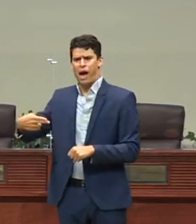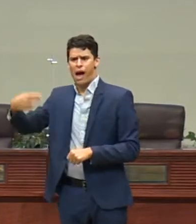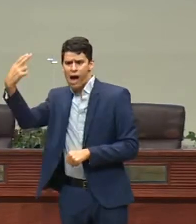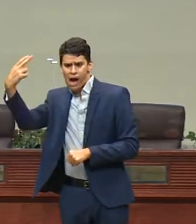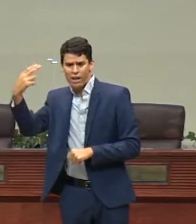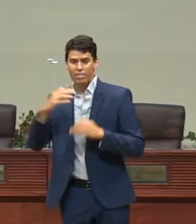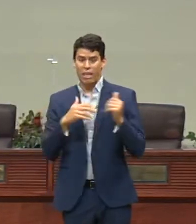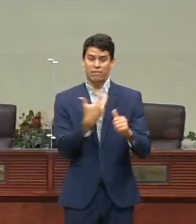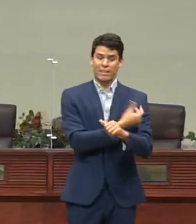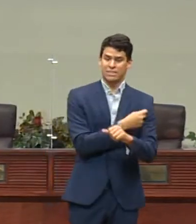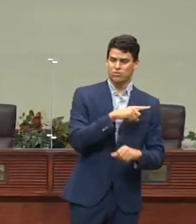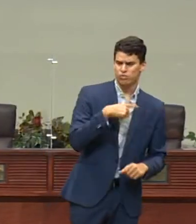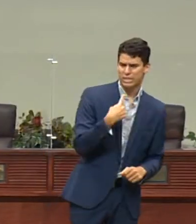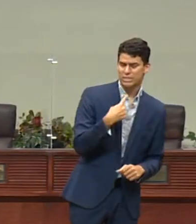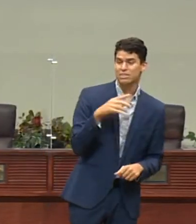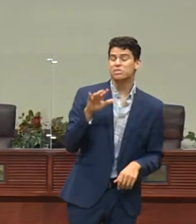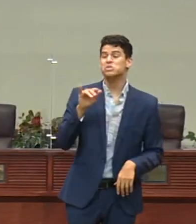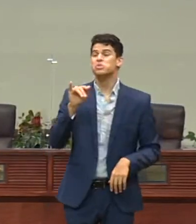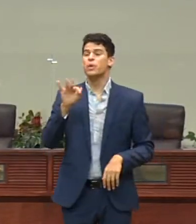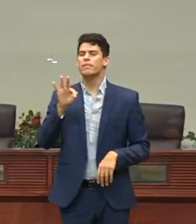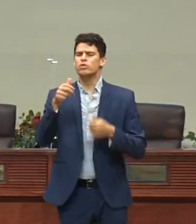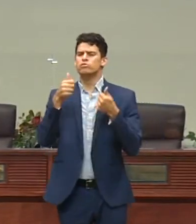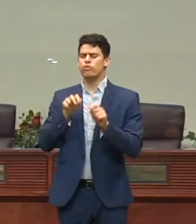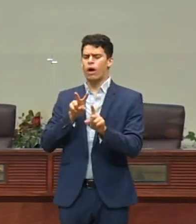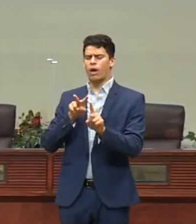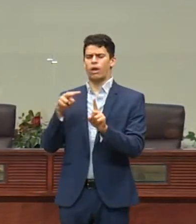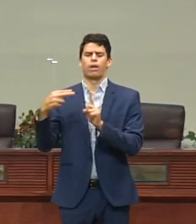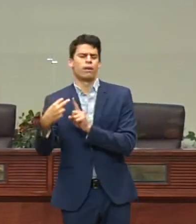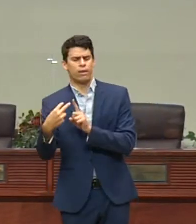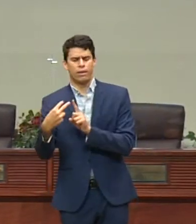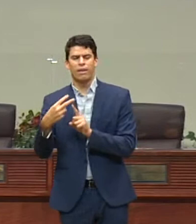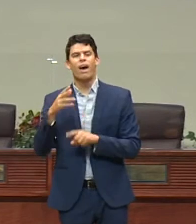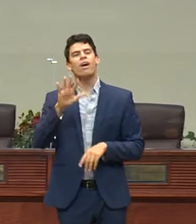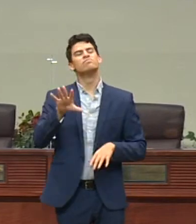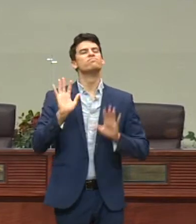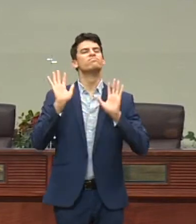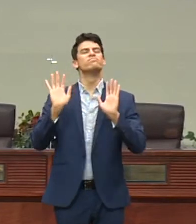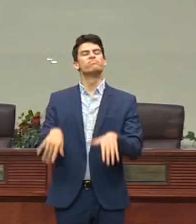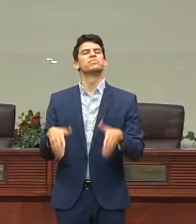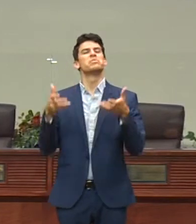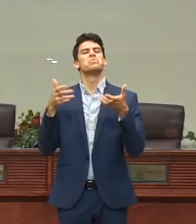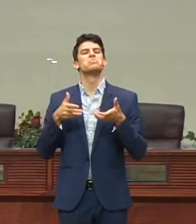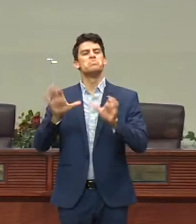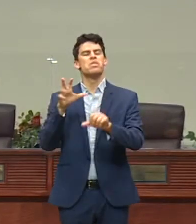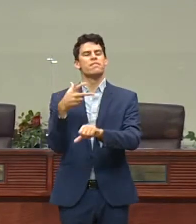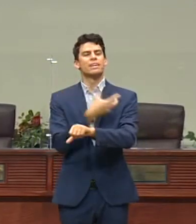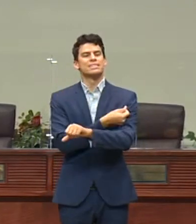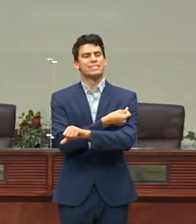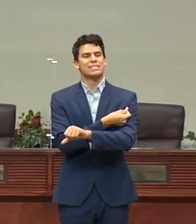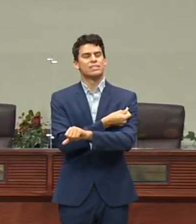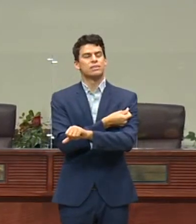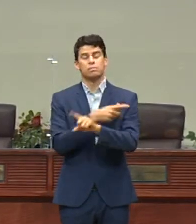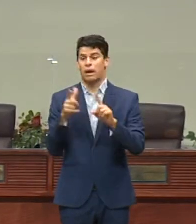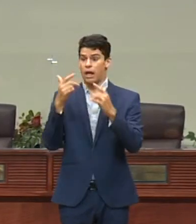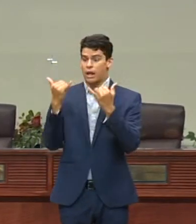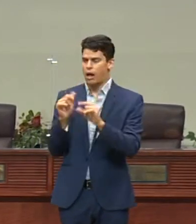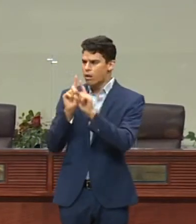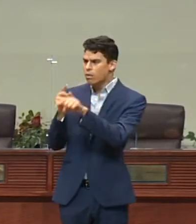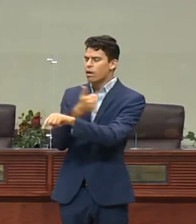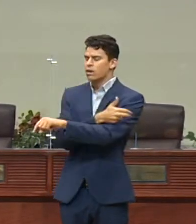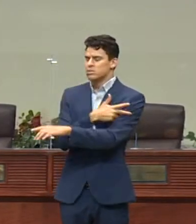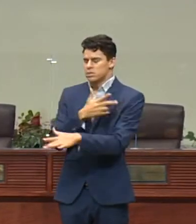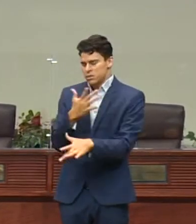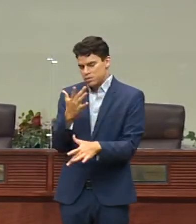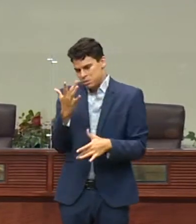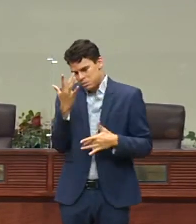put yourself in a position of somebody that made that choice of being okay with those odds, and now they are very sick in the hospital, they are